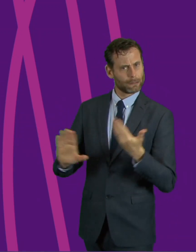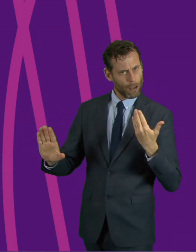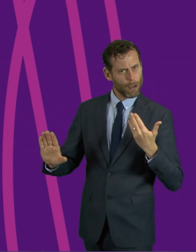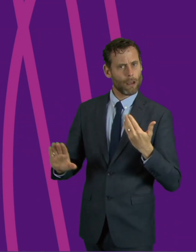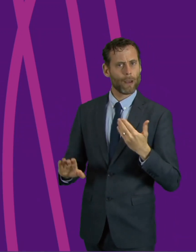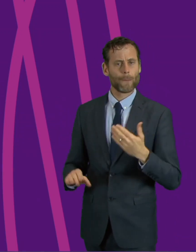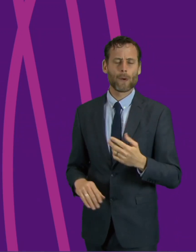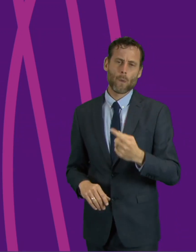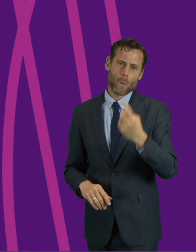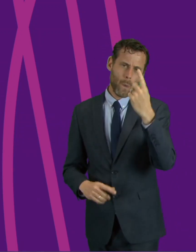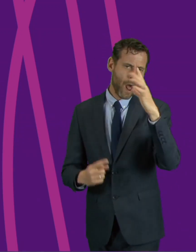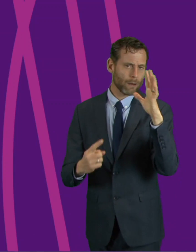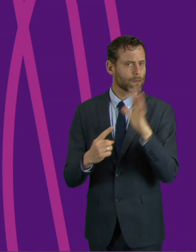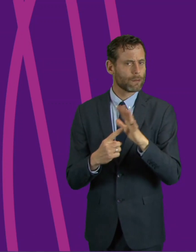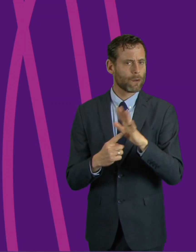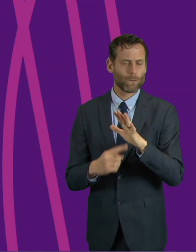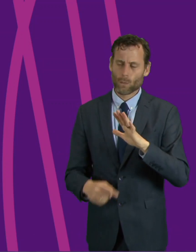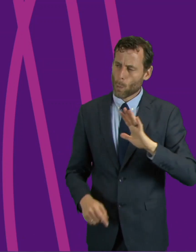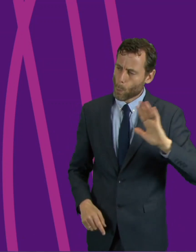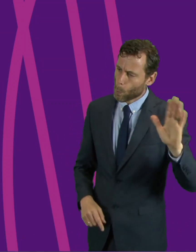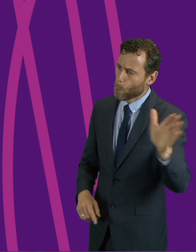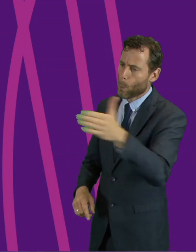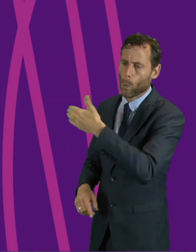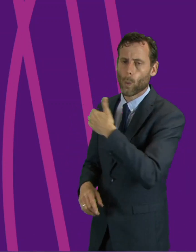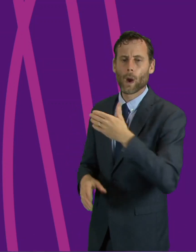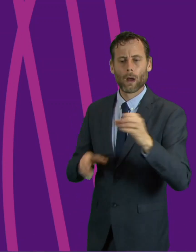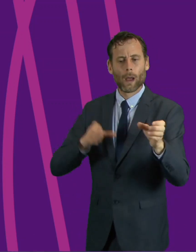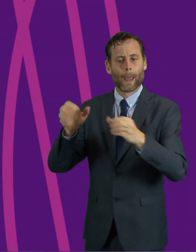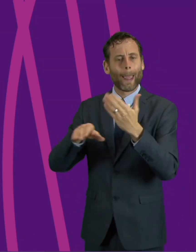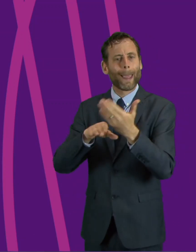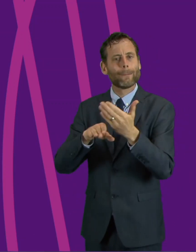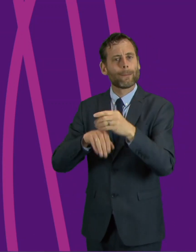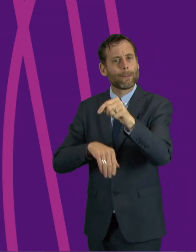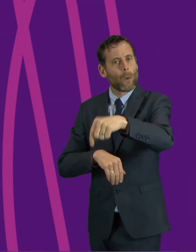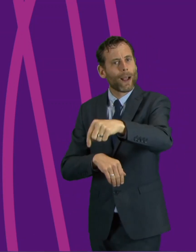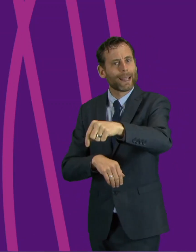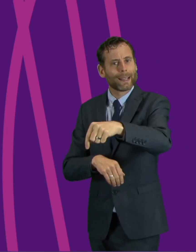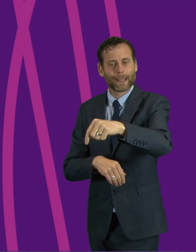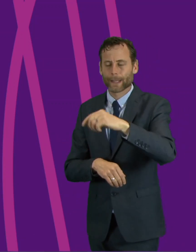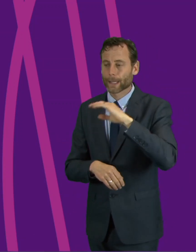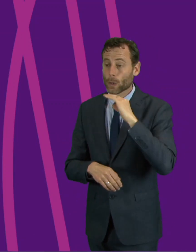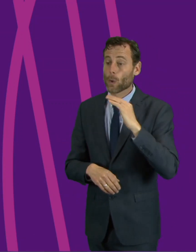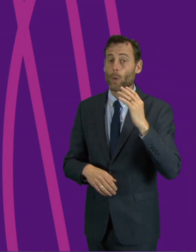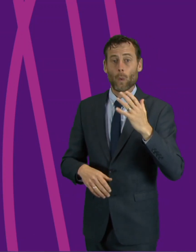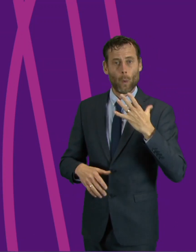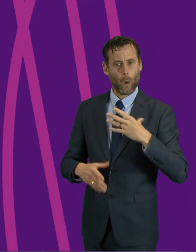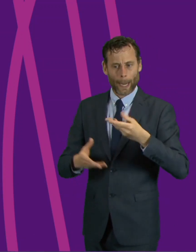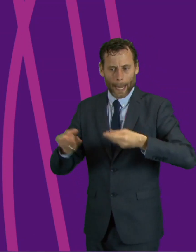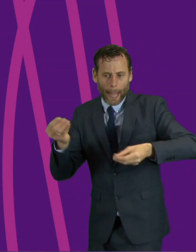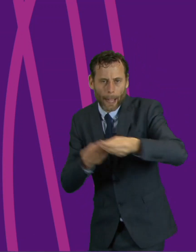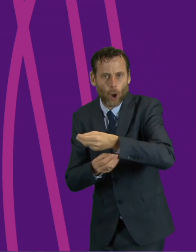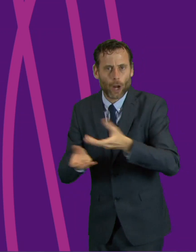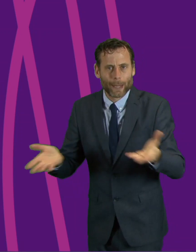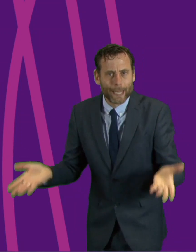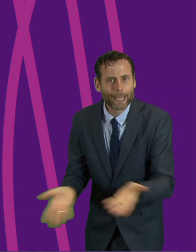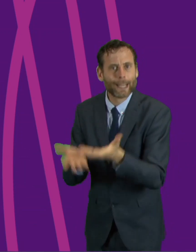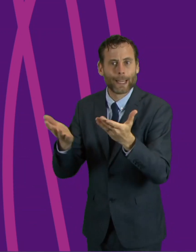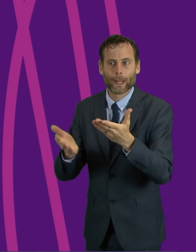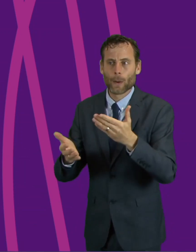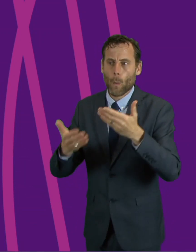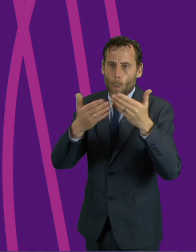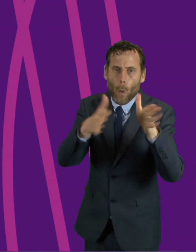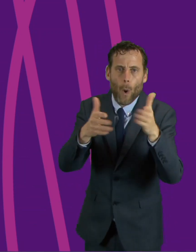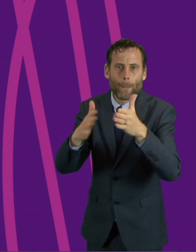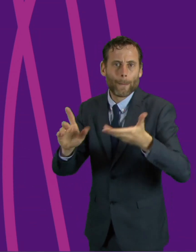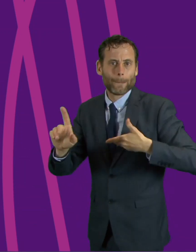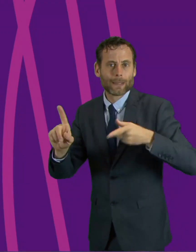is absolutely the case for all employers is that as we start to get the economy moving again and businesses coming back to work, well, firstly,